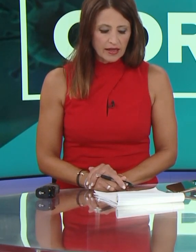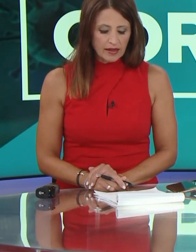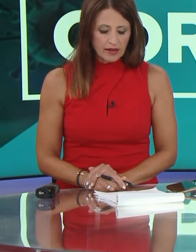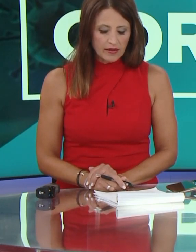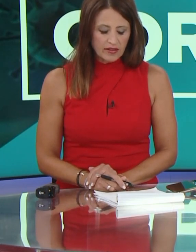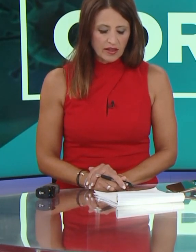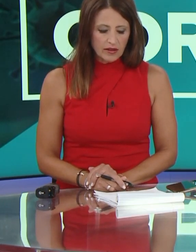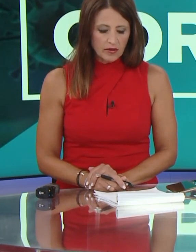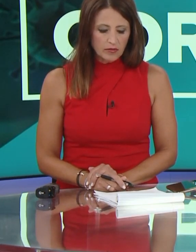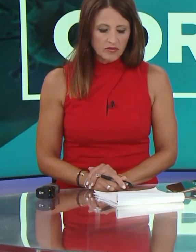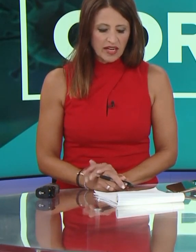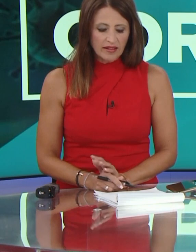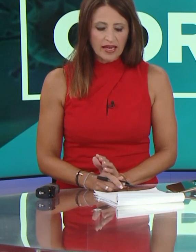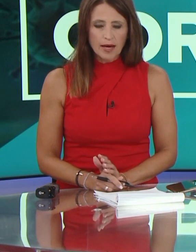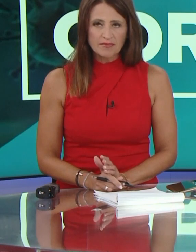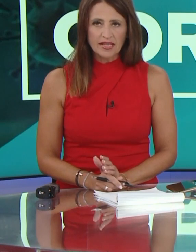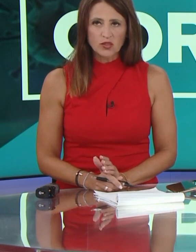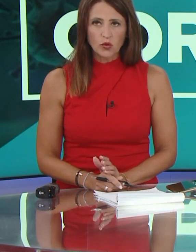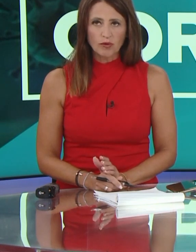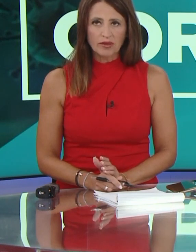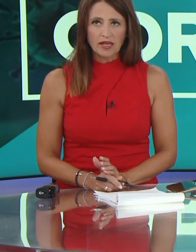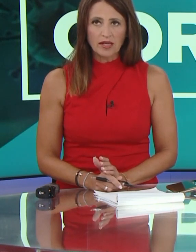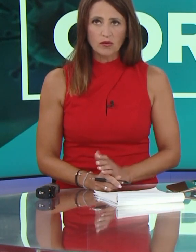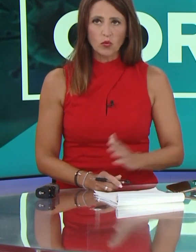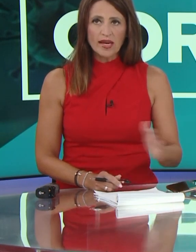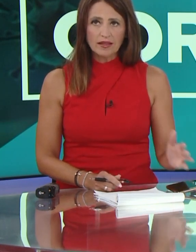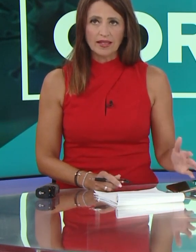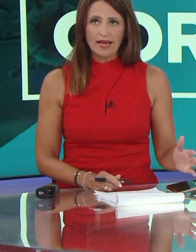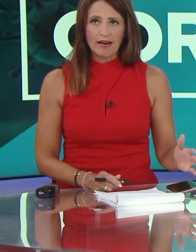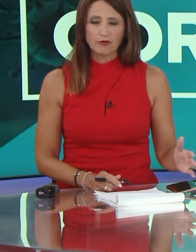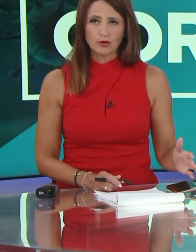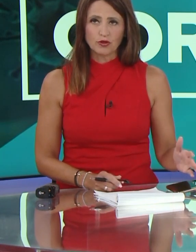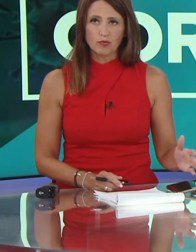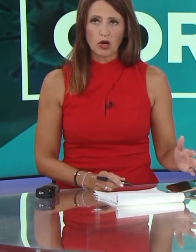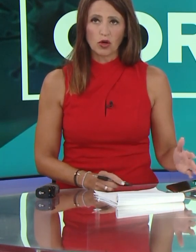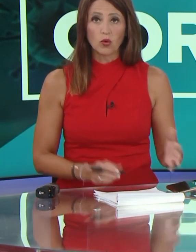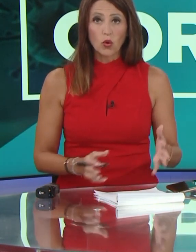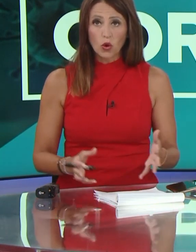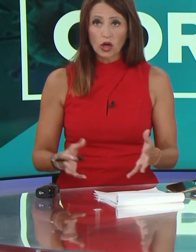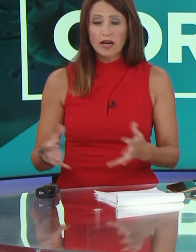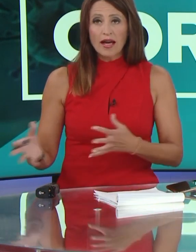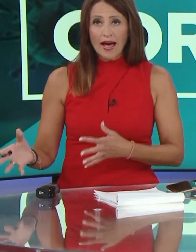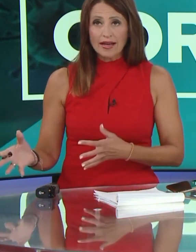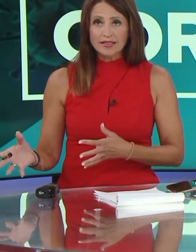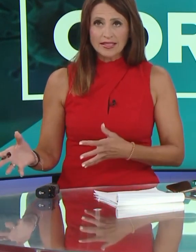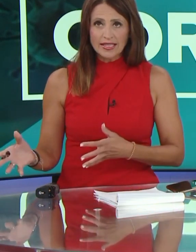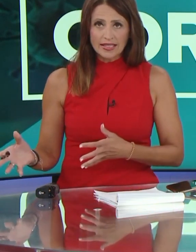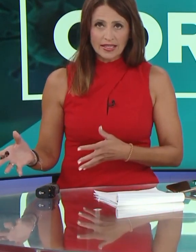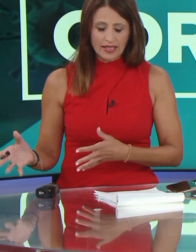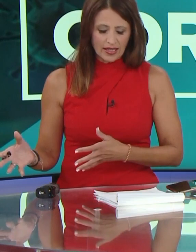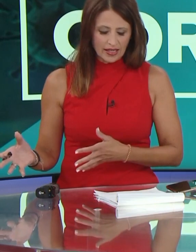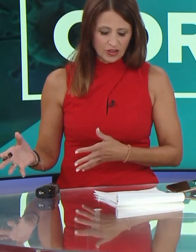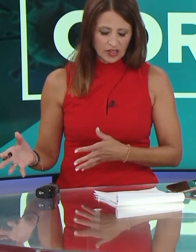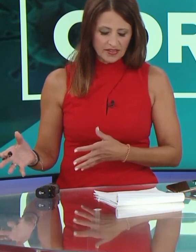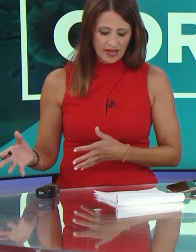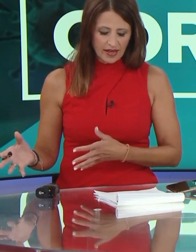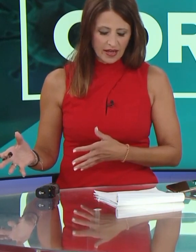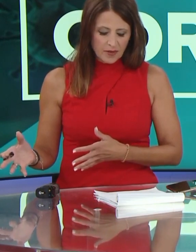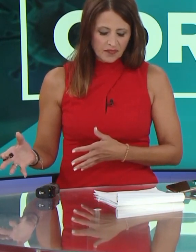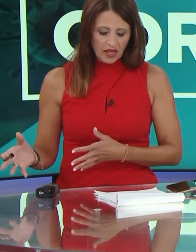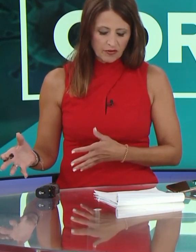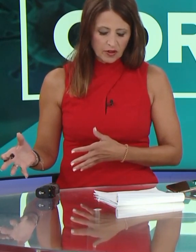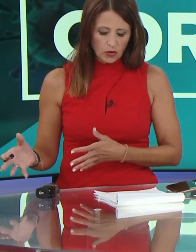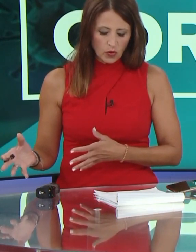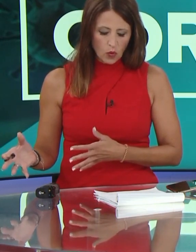that the daily updates will be weekly after tomorrow or as needed. And he just